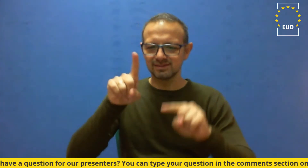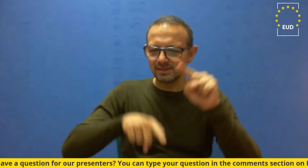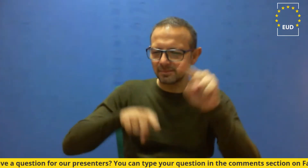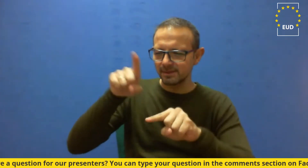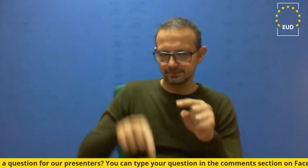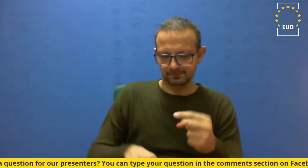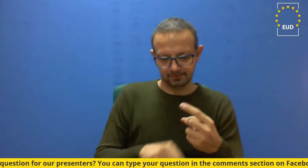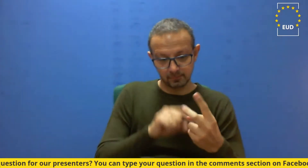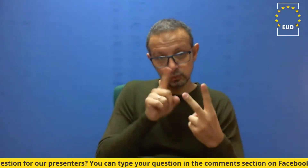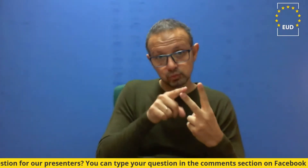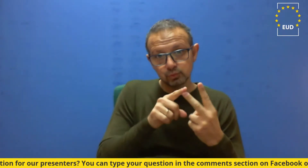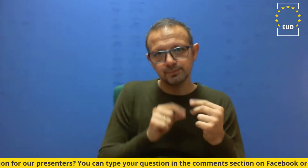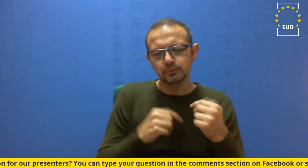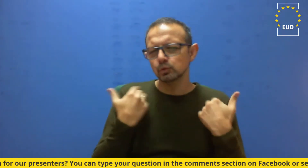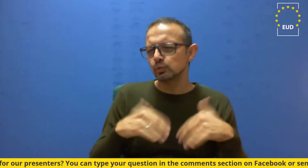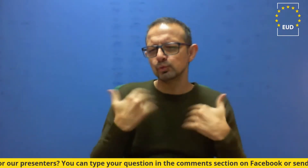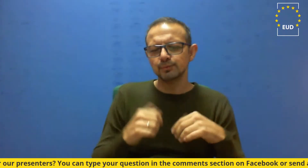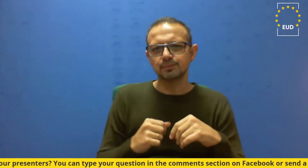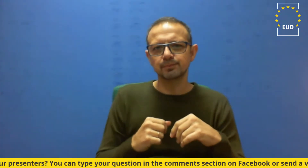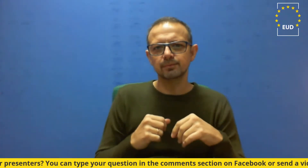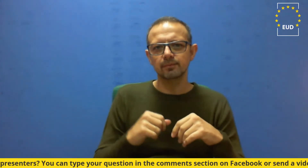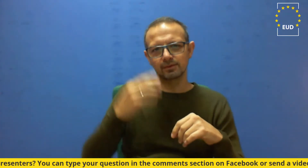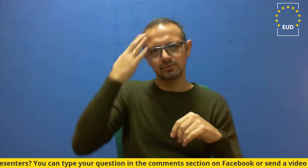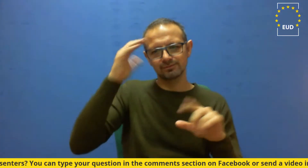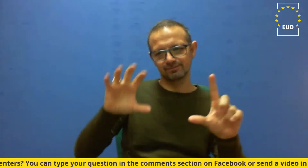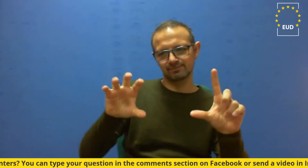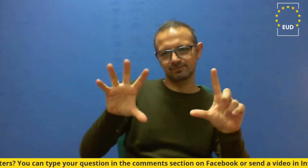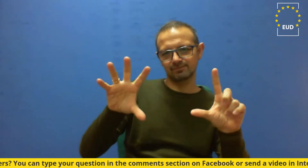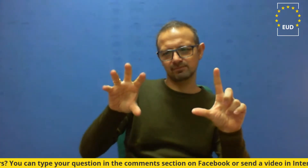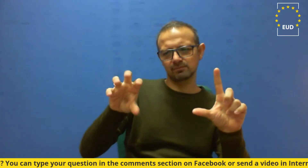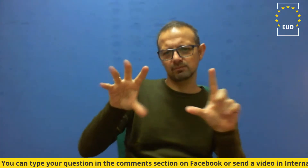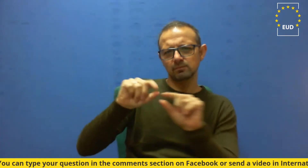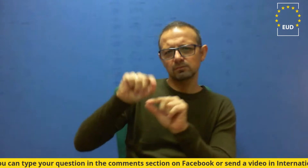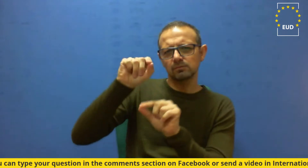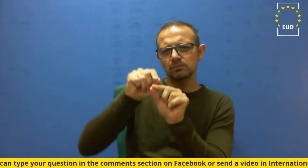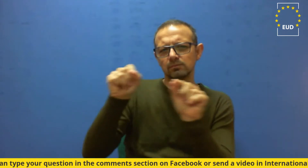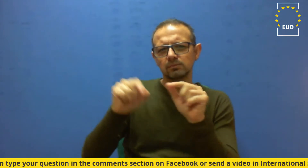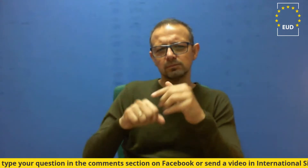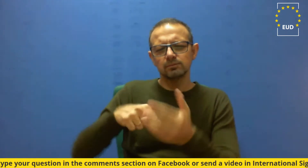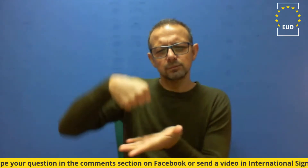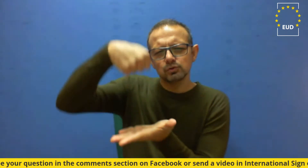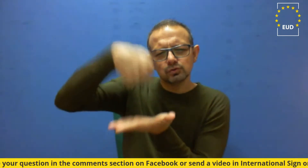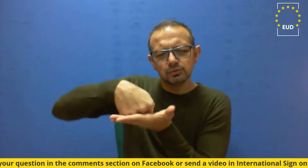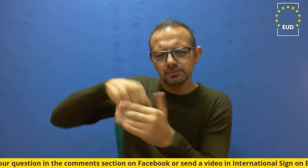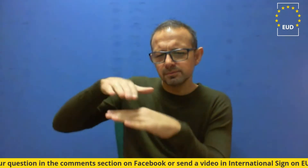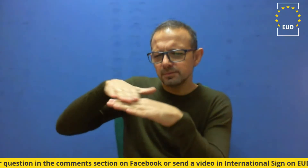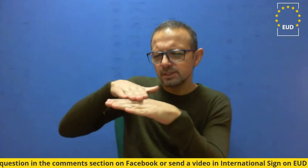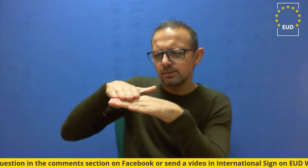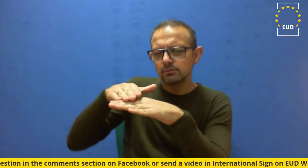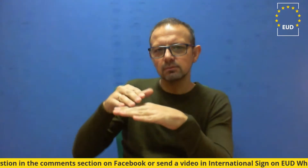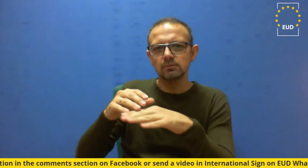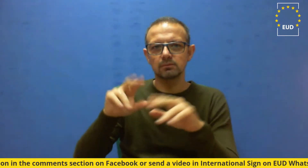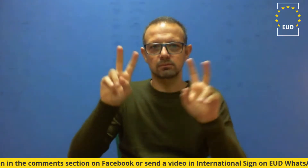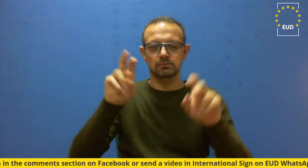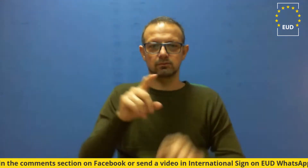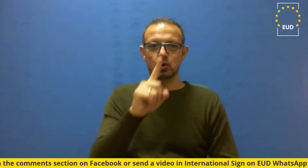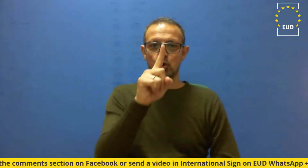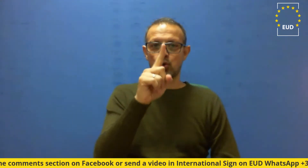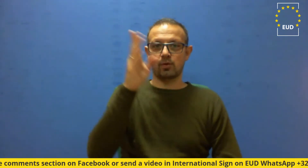So a dress and dress code is also just as important. The third thing that's important is basic requirements